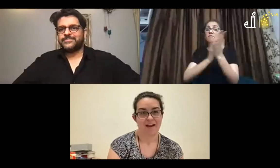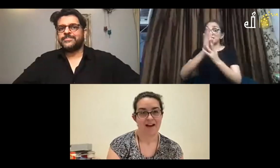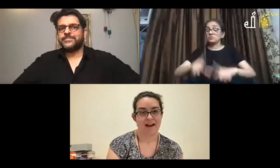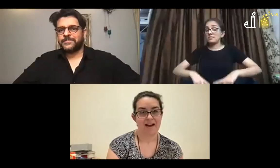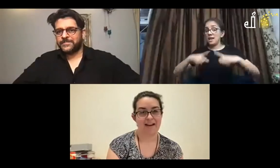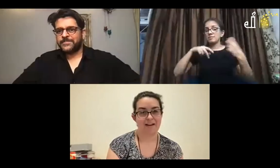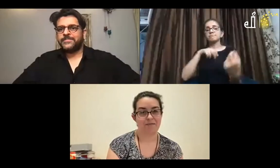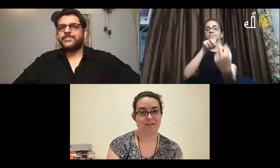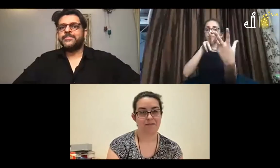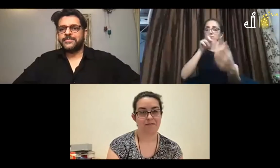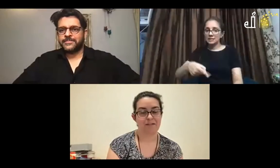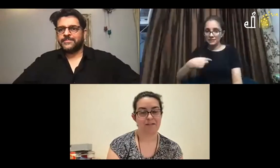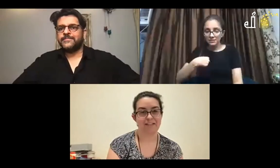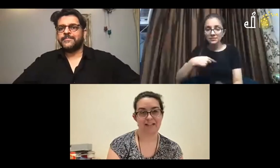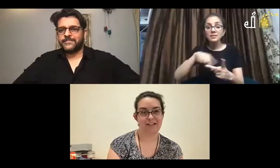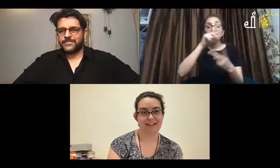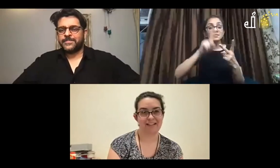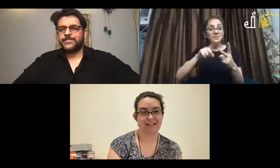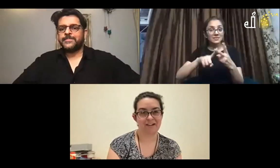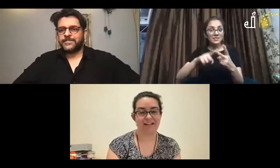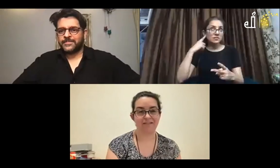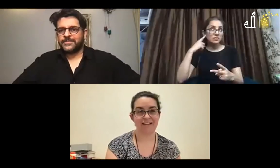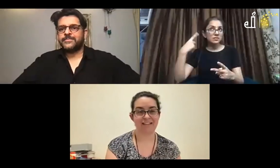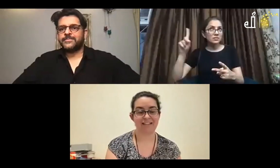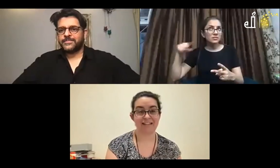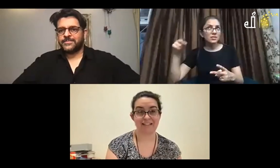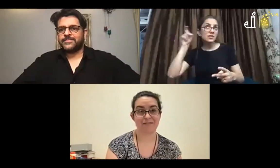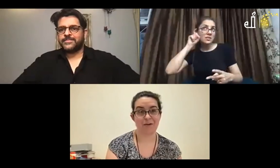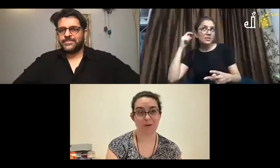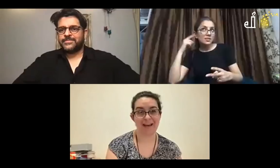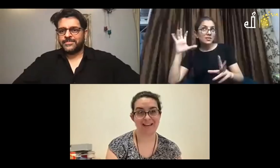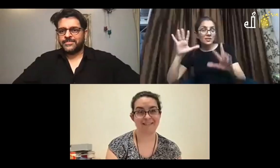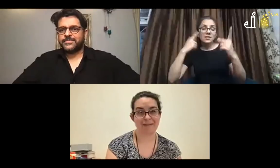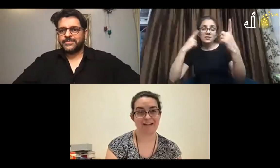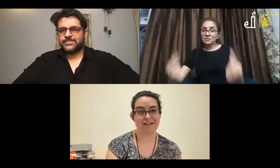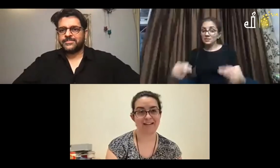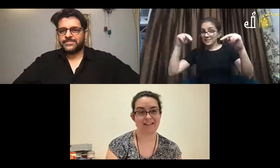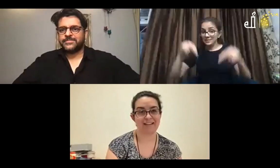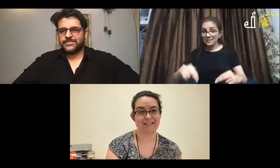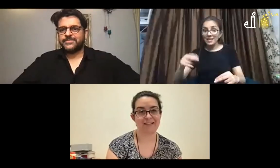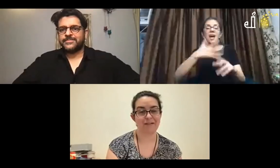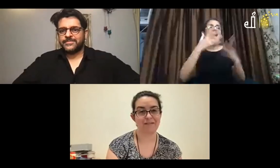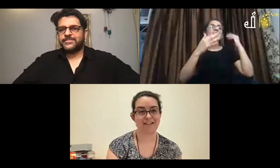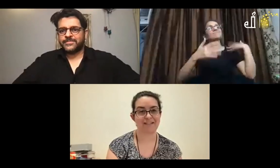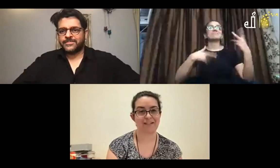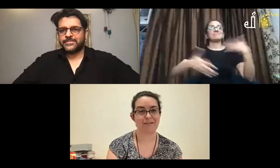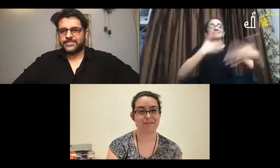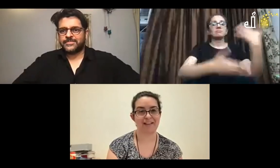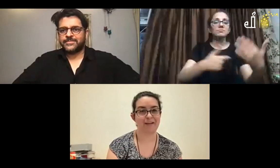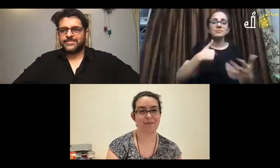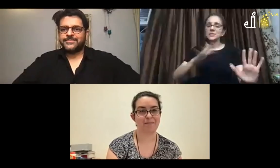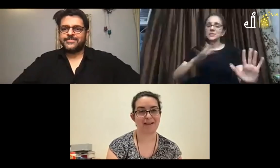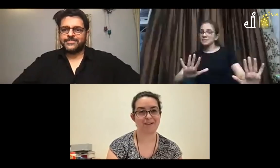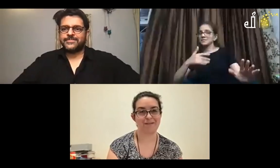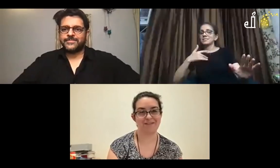life. I have to do listening checks on hearing devices in a different way than my hearing colleagues do. I've had to